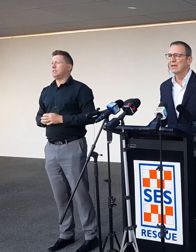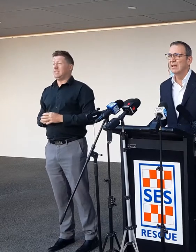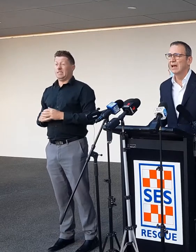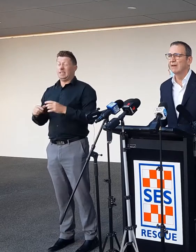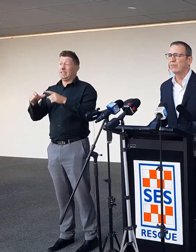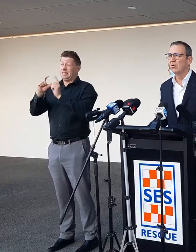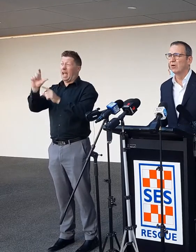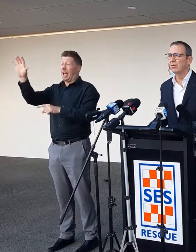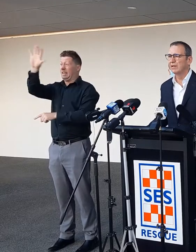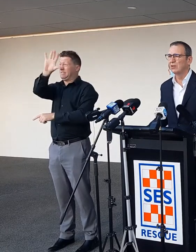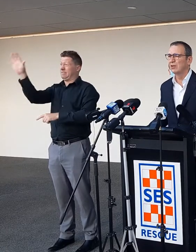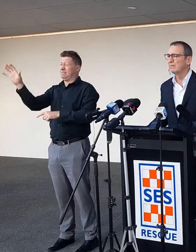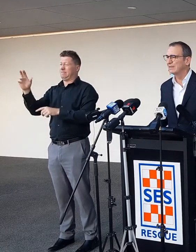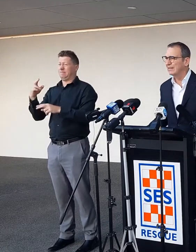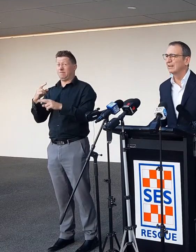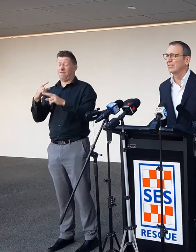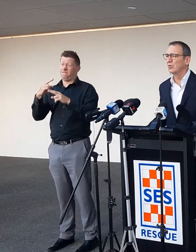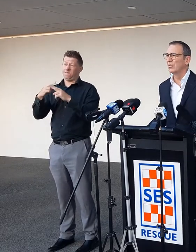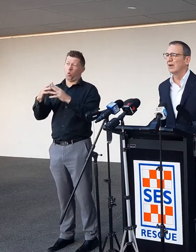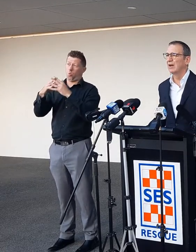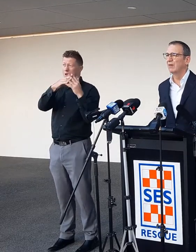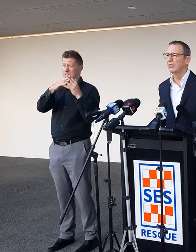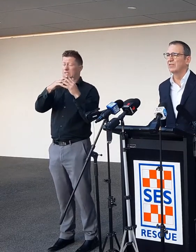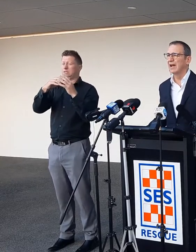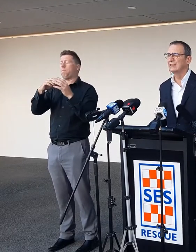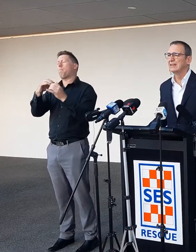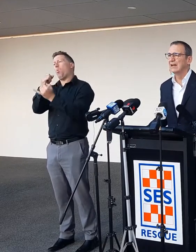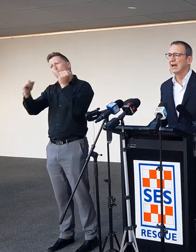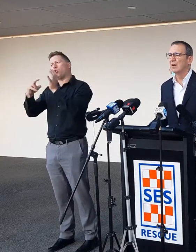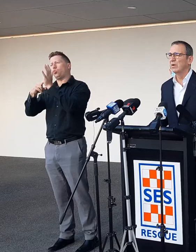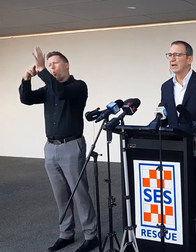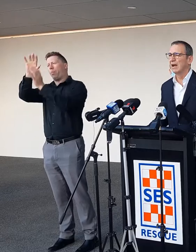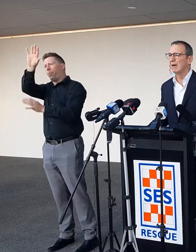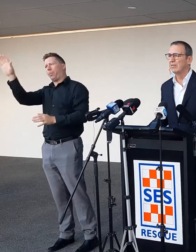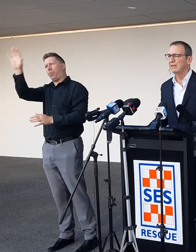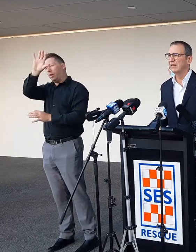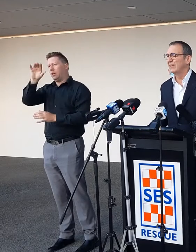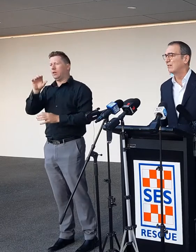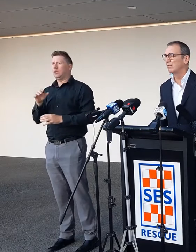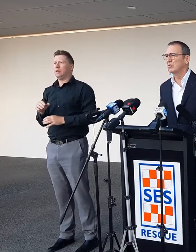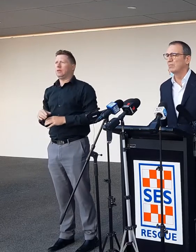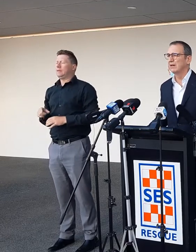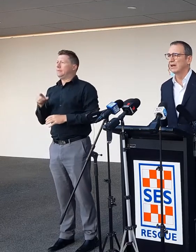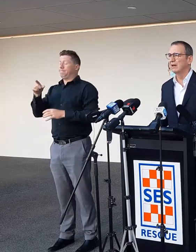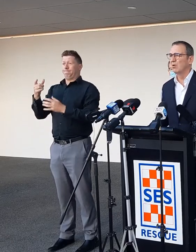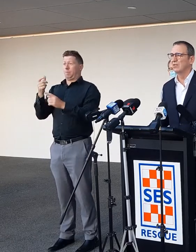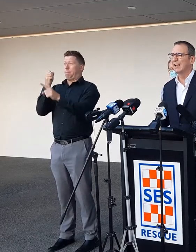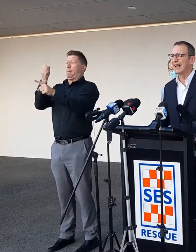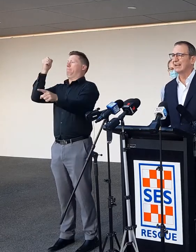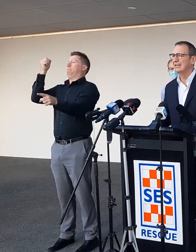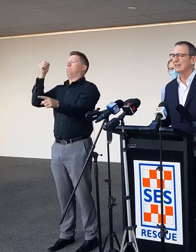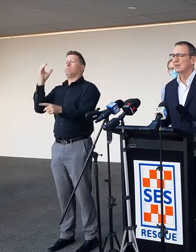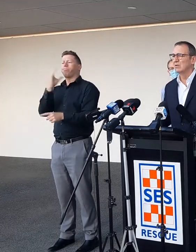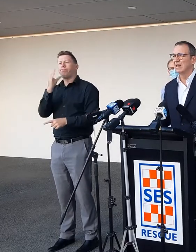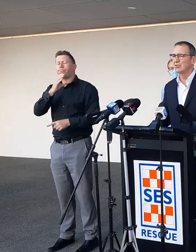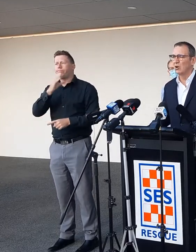time for the West Coast, in particular the north of the state, where these are the areas which have been most